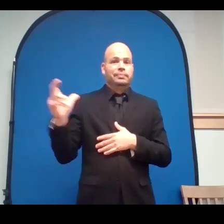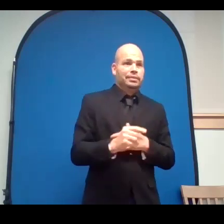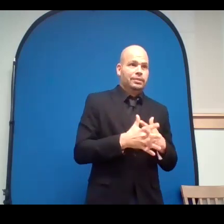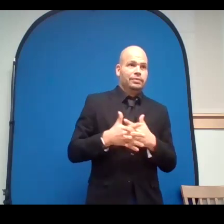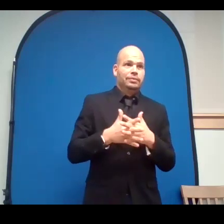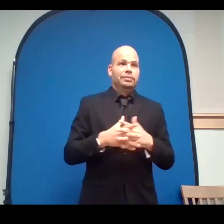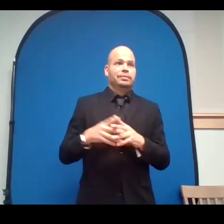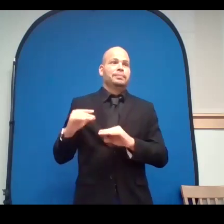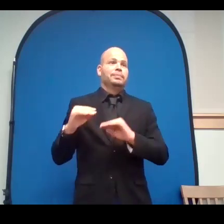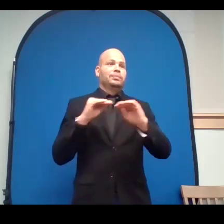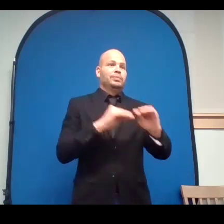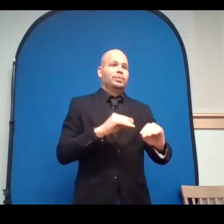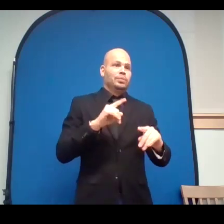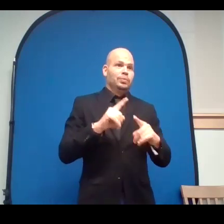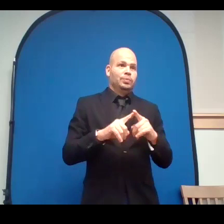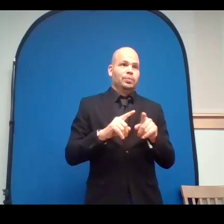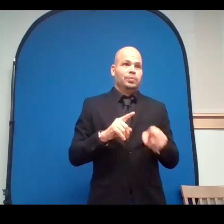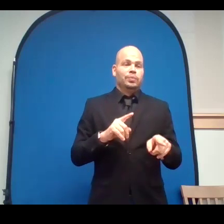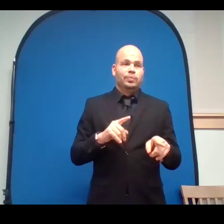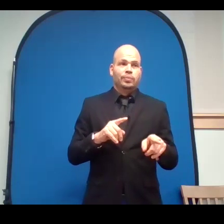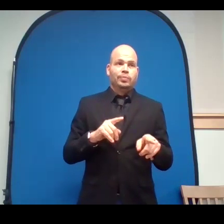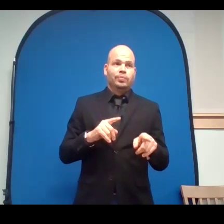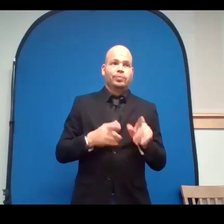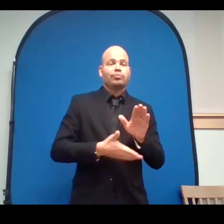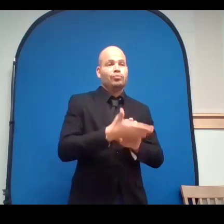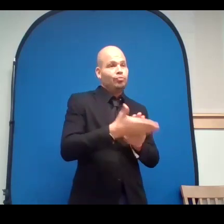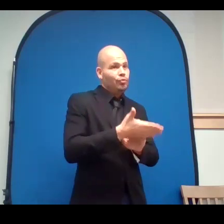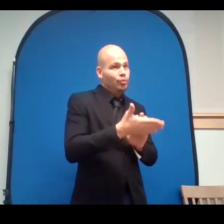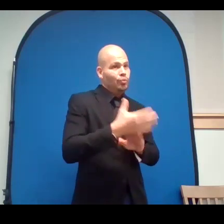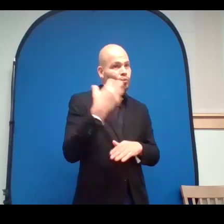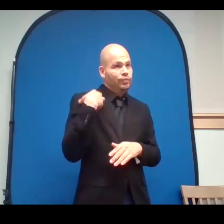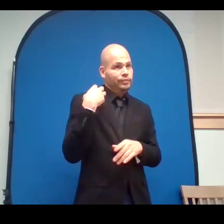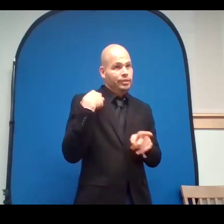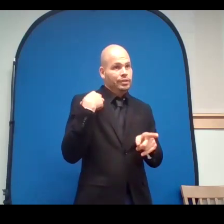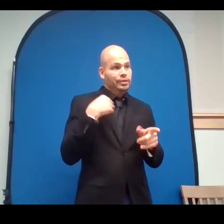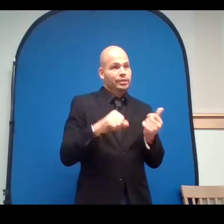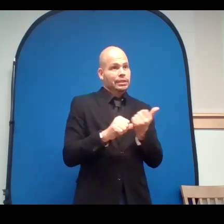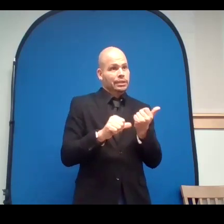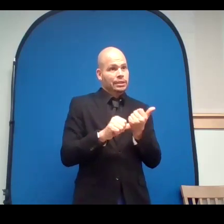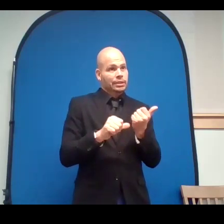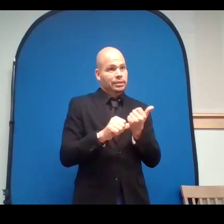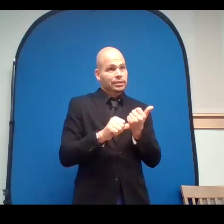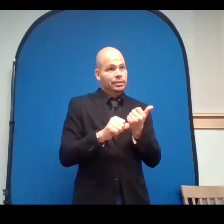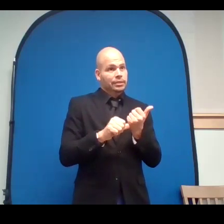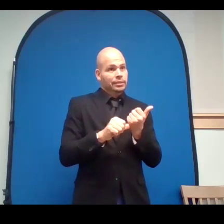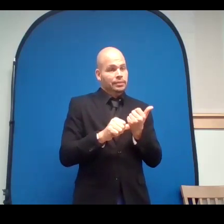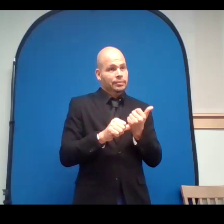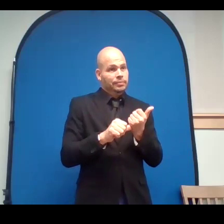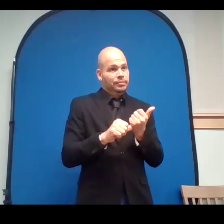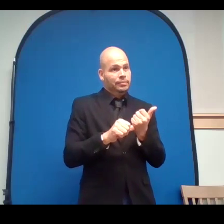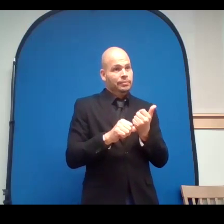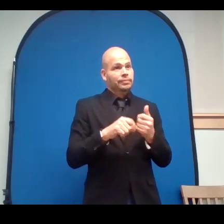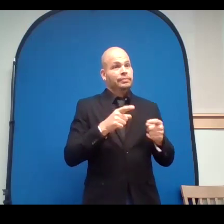S3 or an operations officer, their assistant S3, where I completed my active duty time,